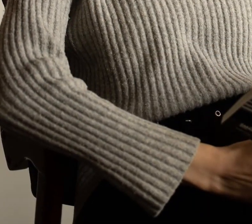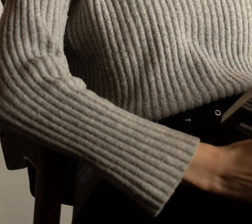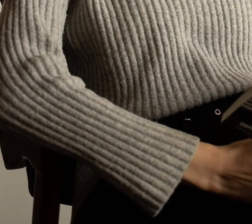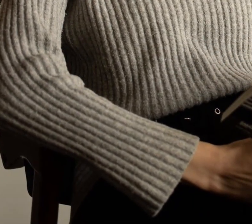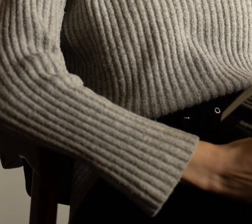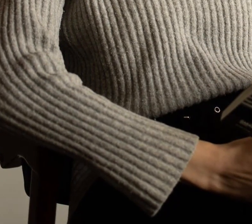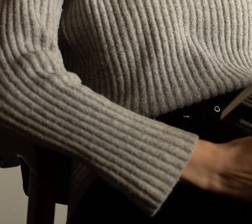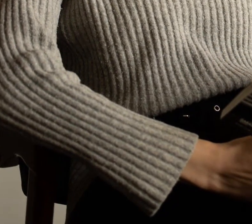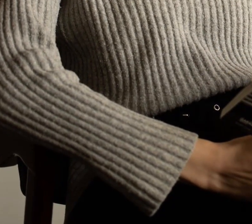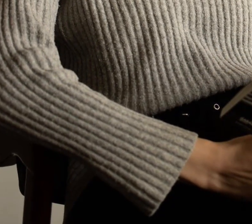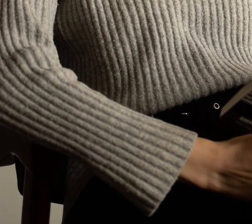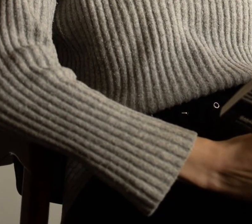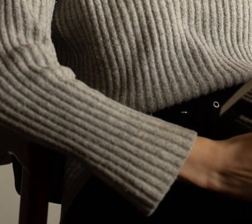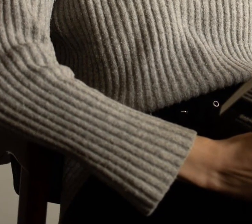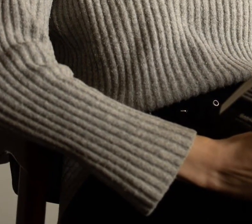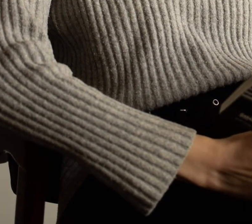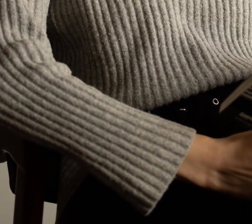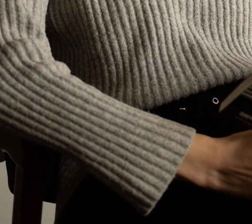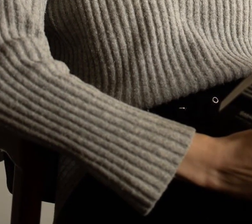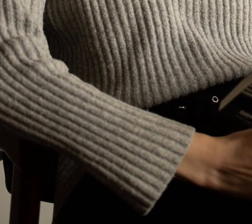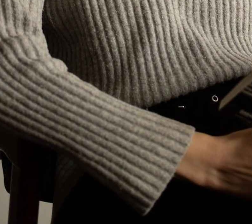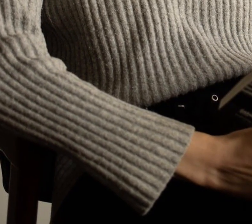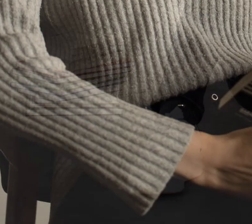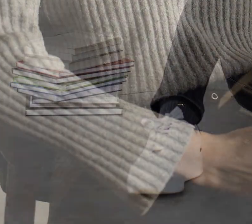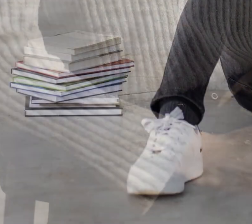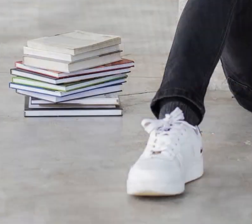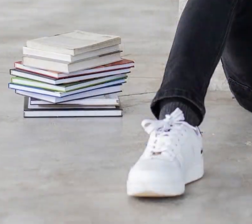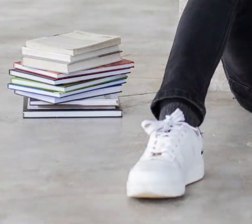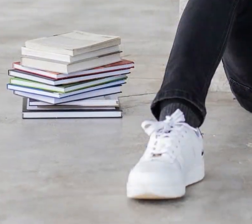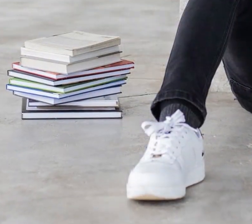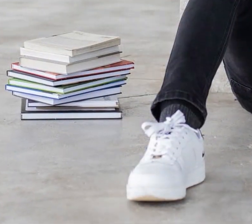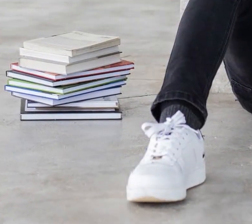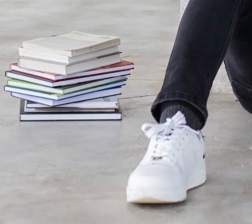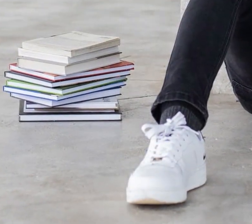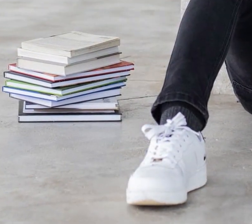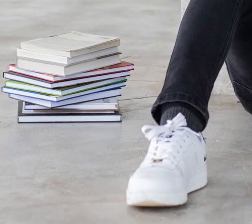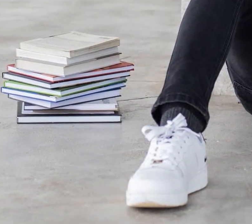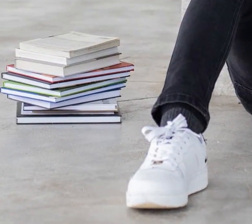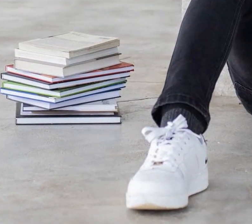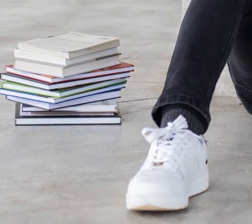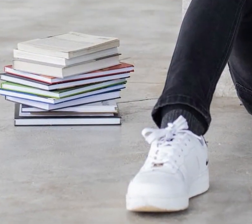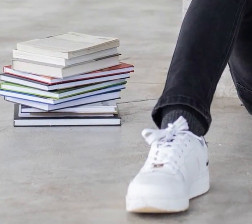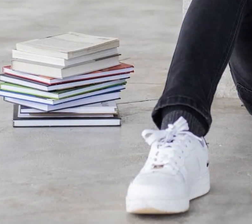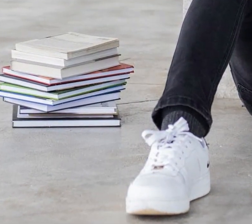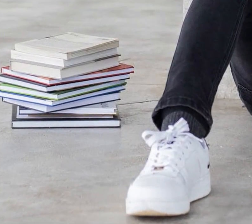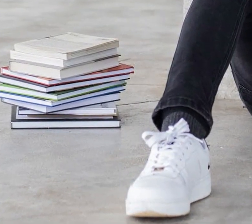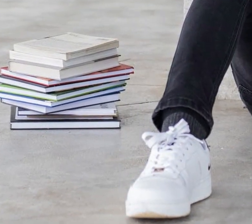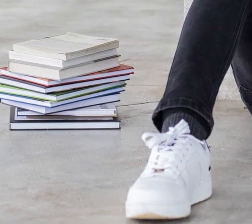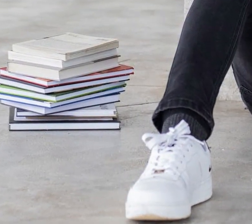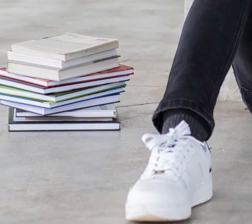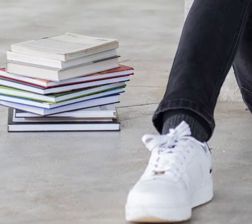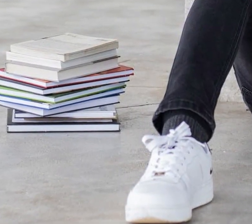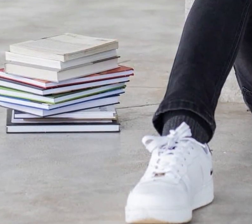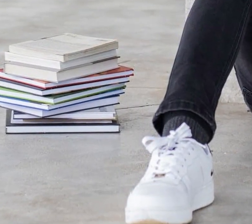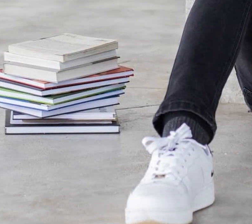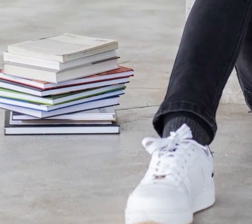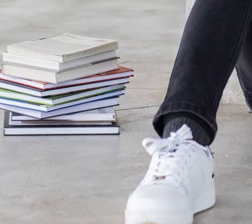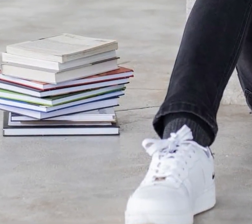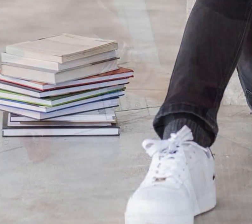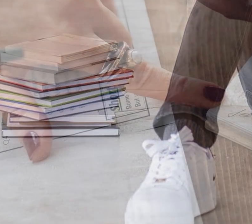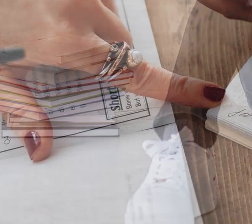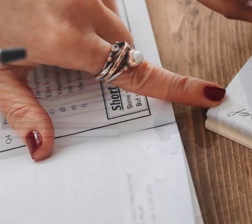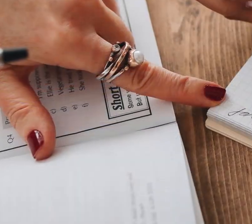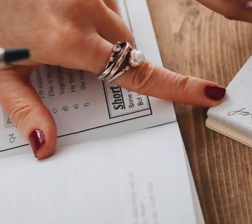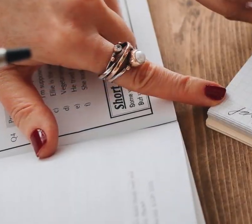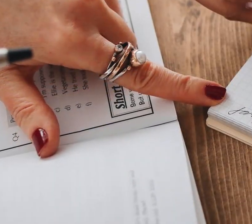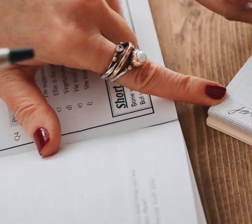Barbara Bush. Using the Houston Adult Literacy Blueprint to plan for actions, we can make a difference in the life of all